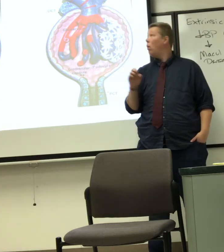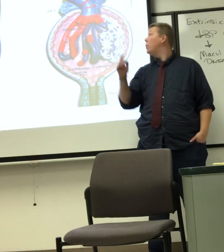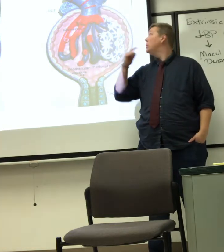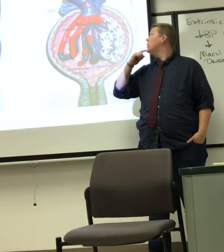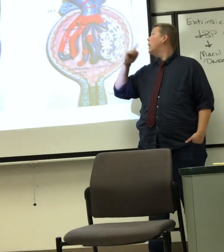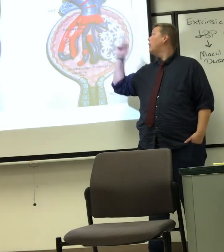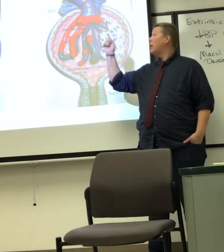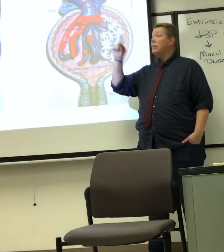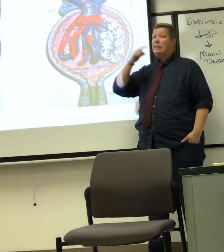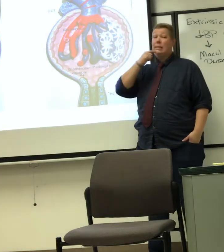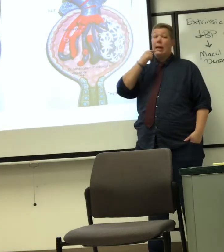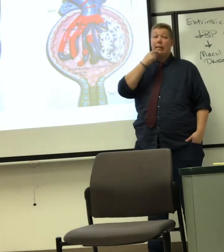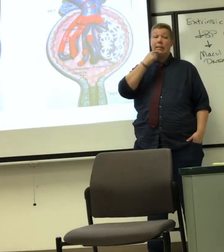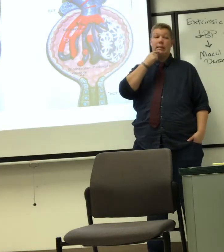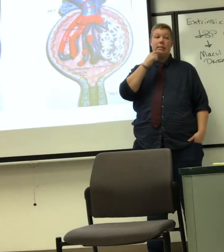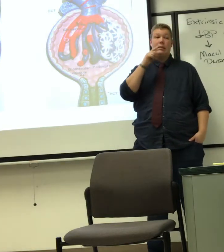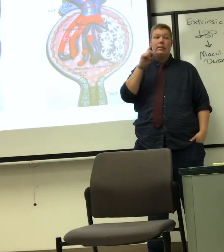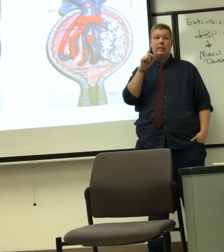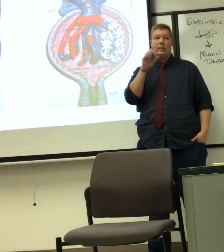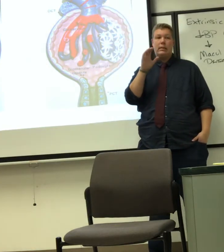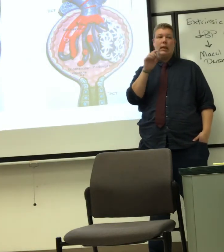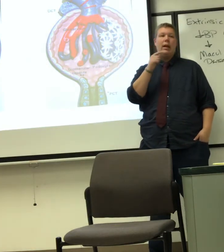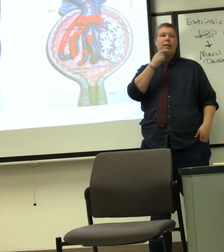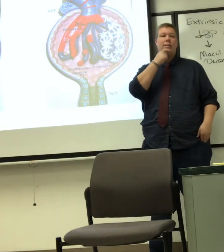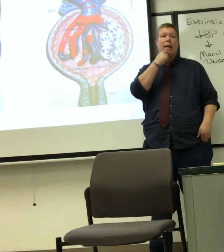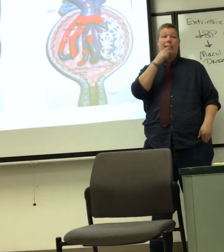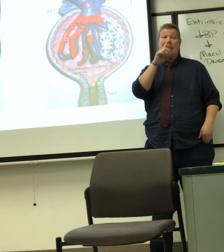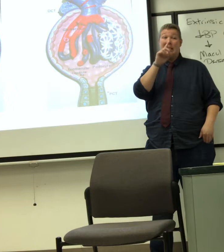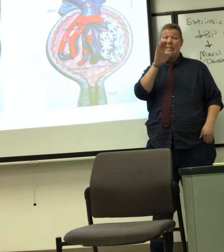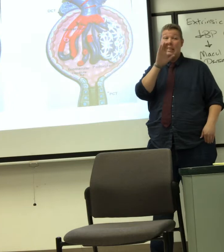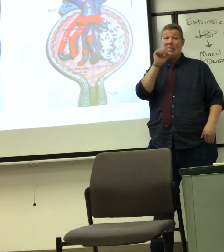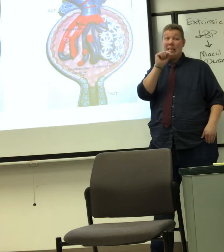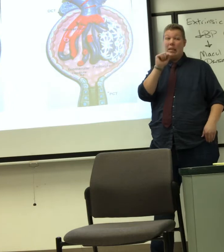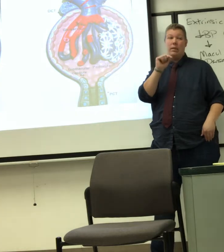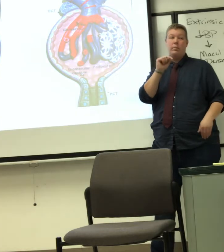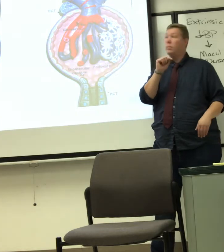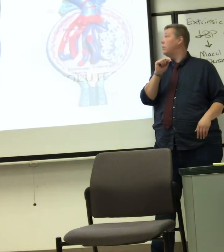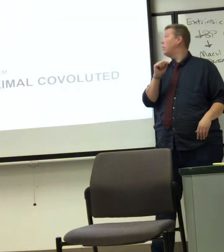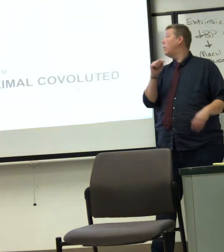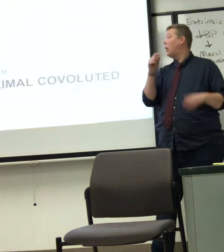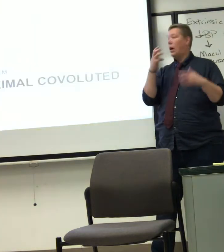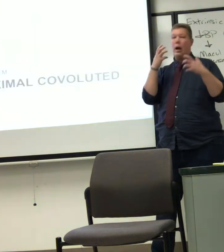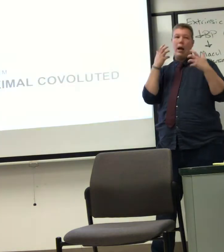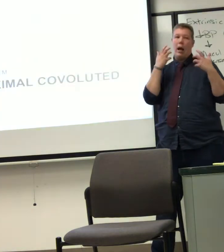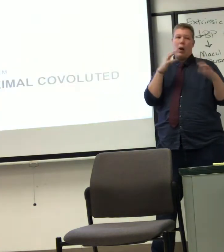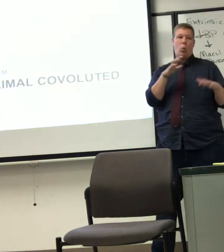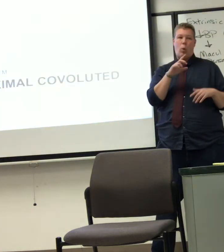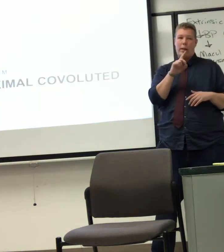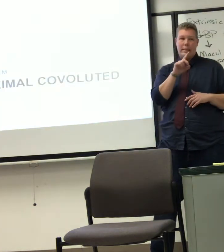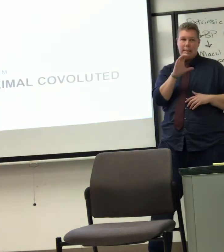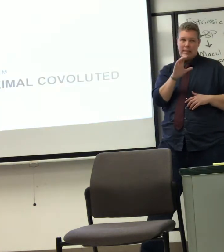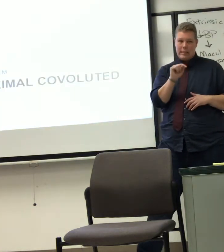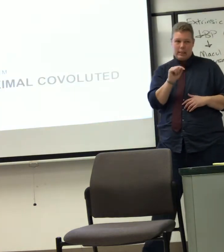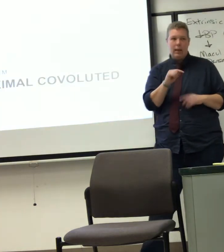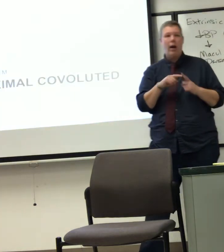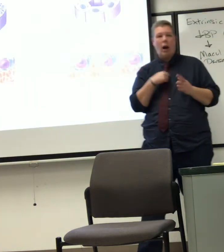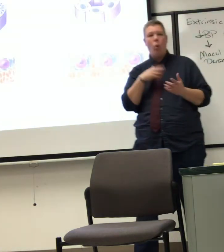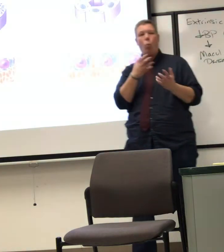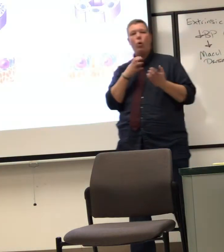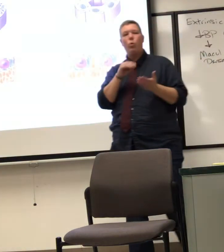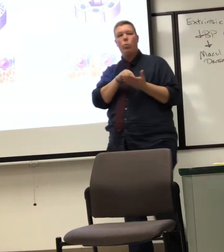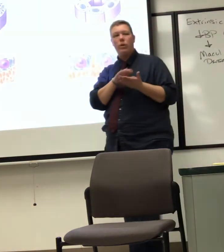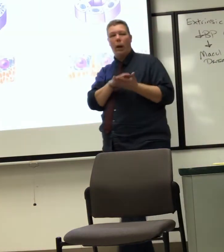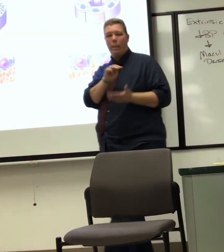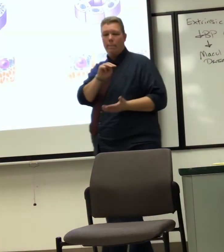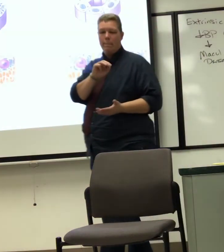And the first part of the tubular pole, well, it's the PCT. And that's what I'm going to talk about next. The PCT will receive